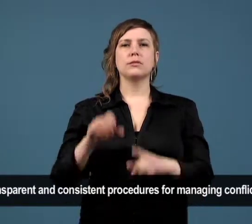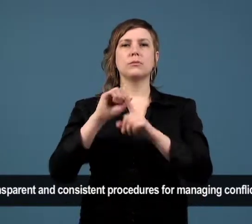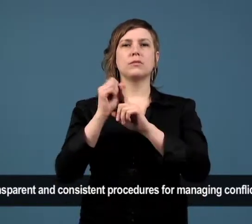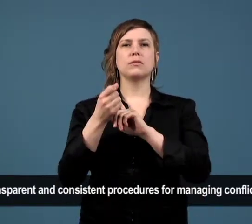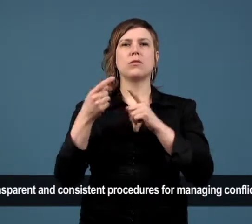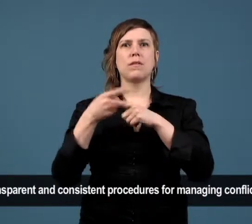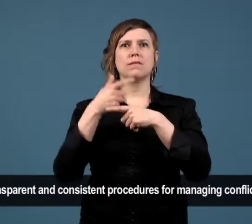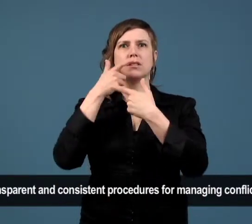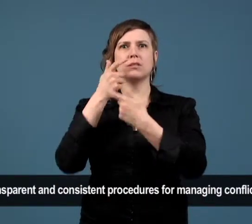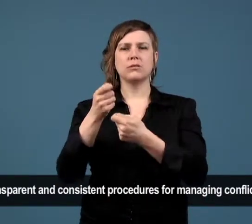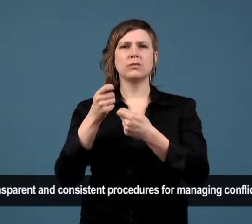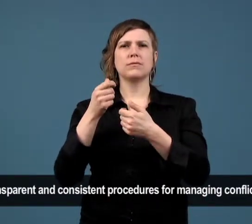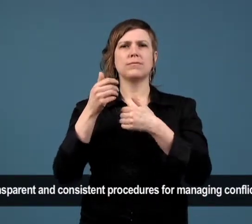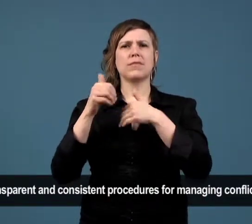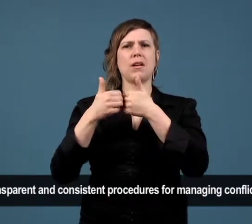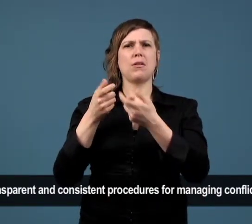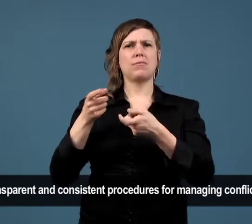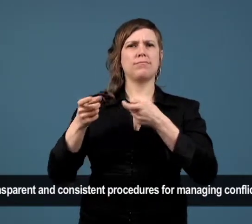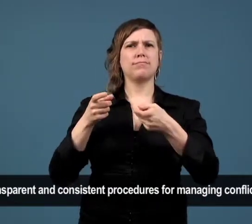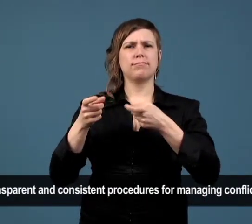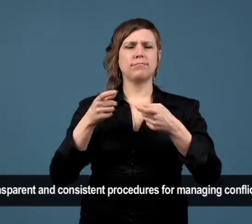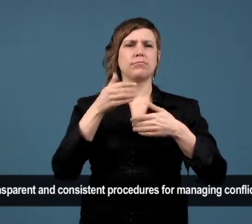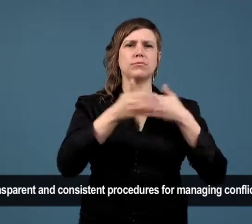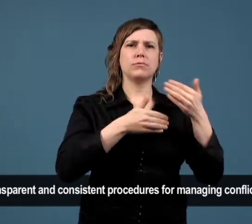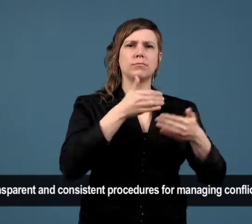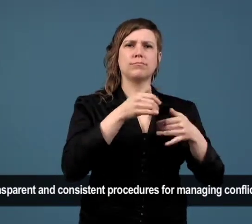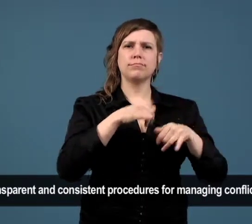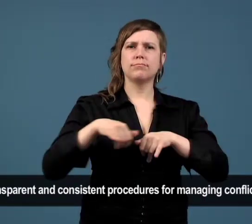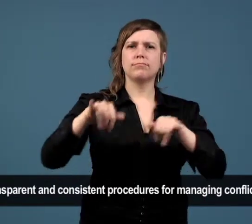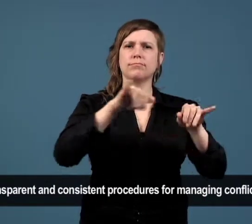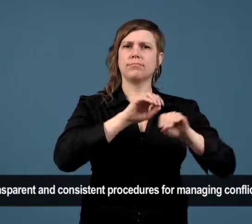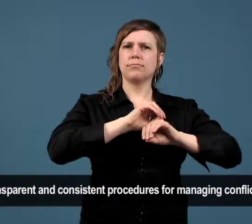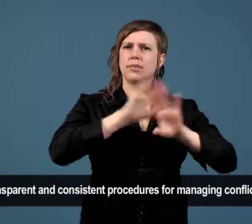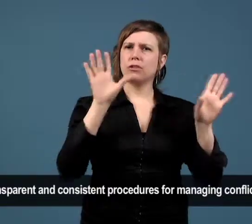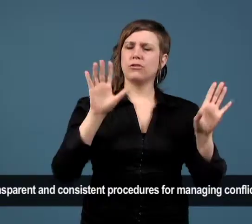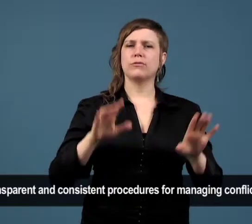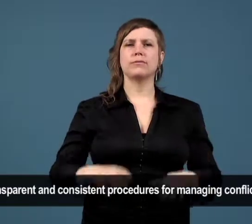transparent and consistent procedures for managing conflict of interest.